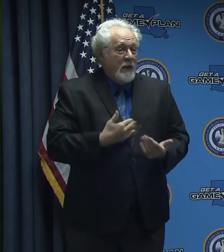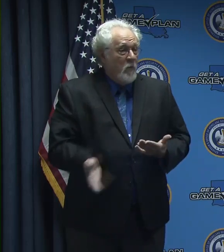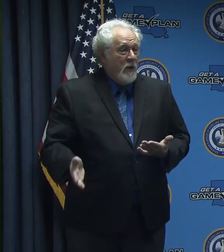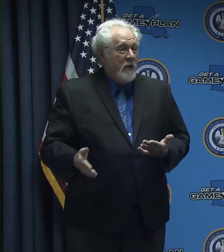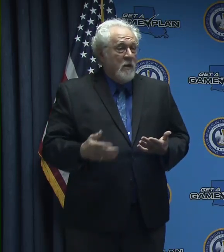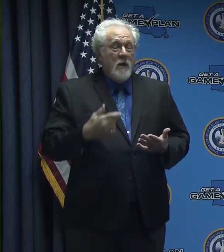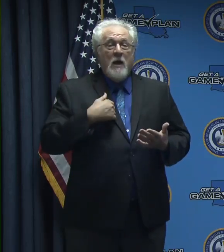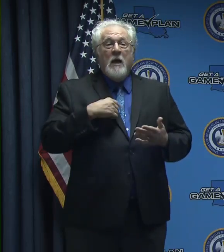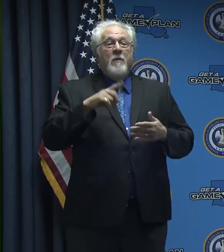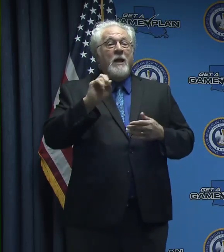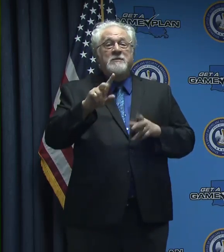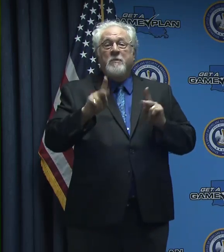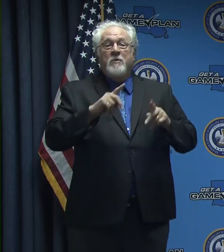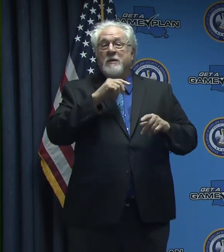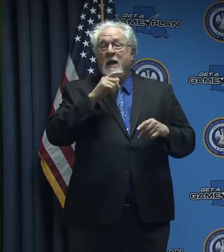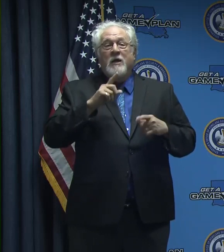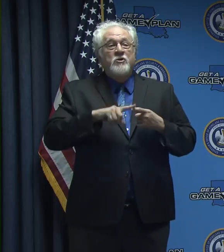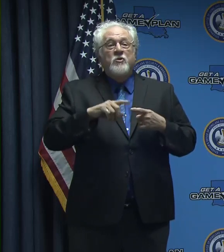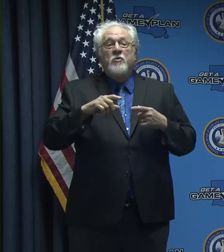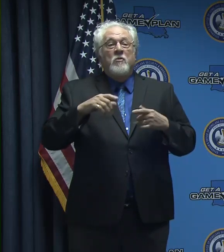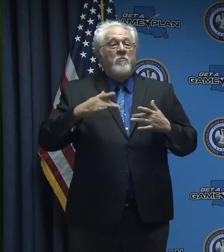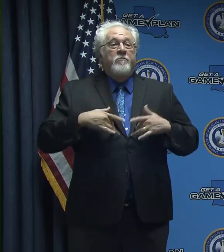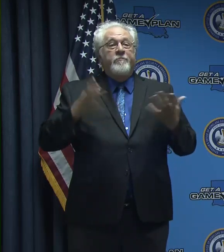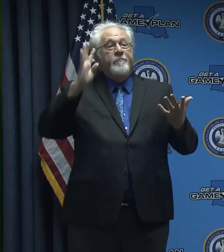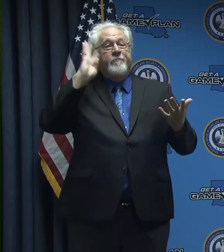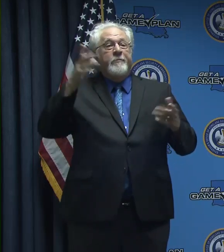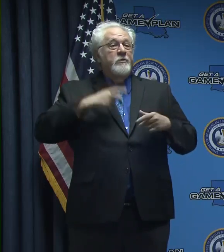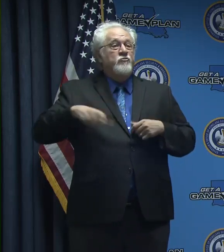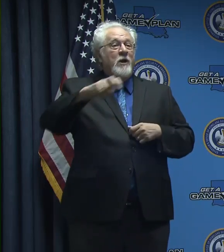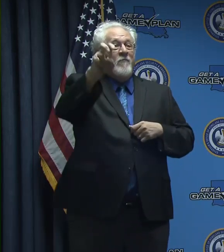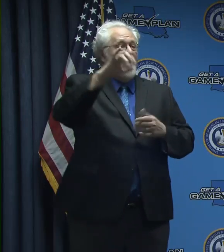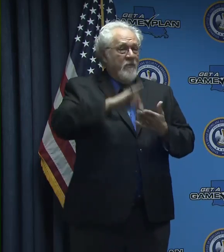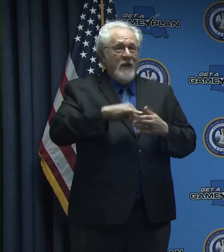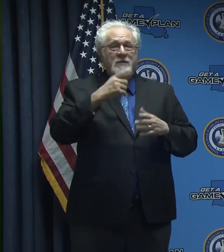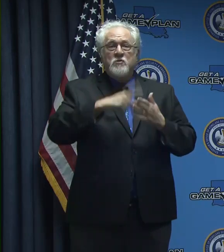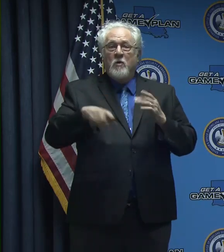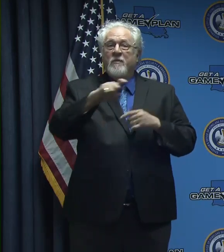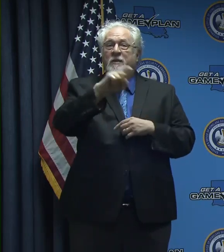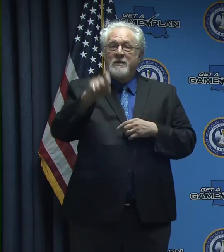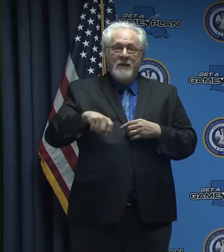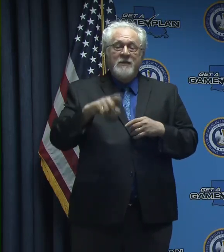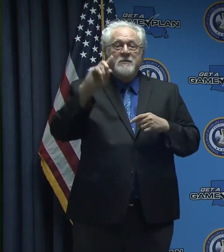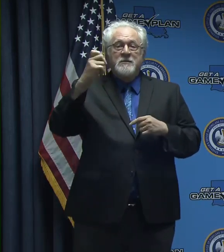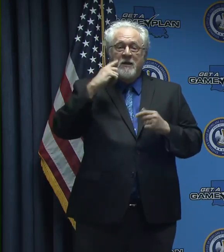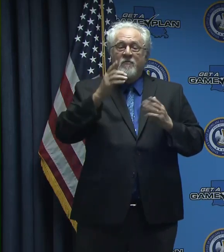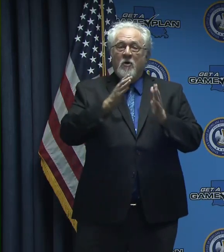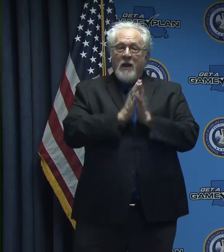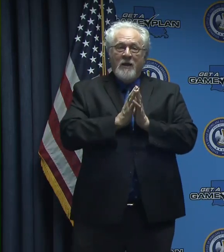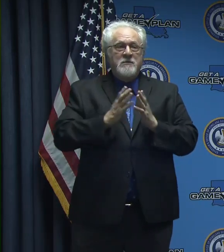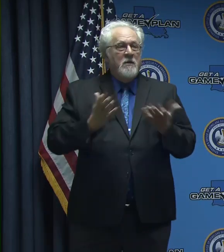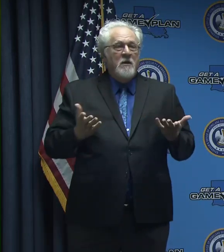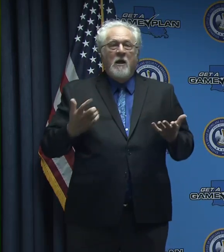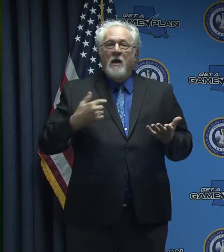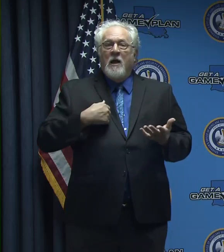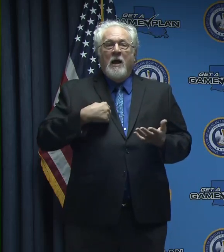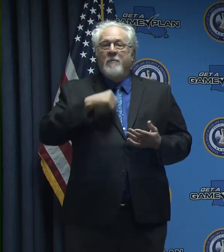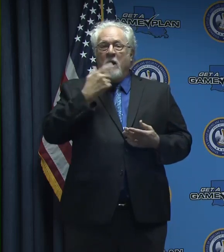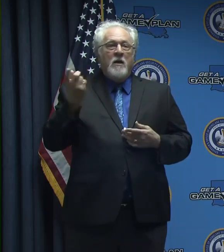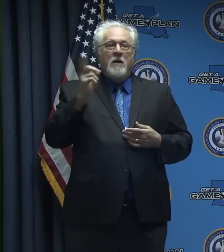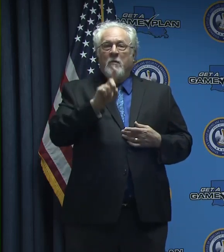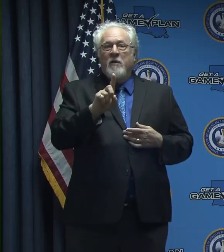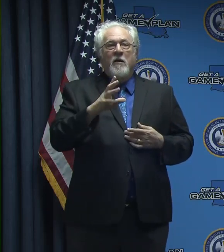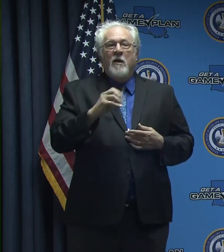stay home and not engage in unessential travel. That is what the Texas governor is asking. So I'm not going to come up